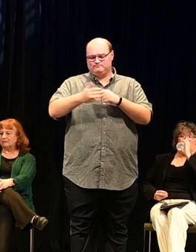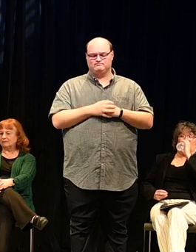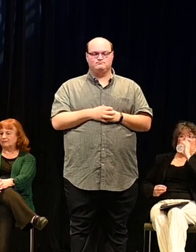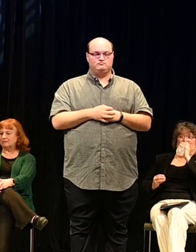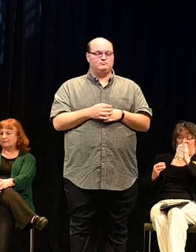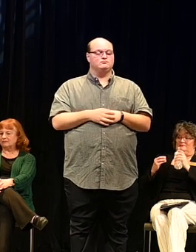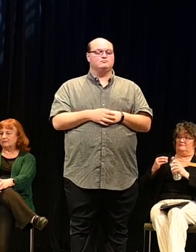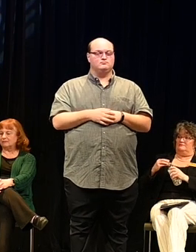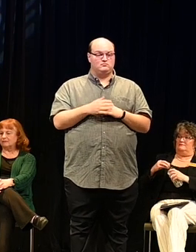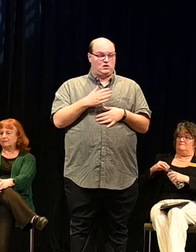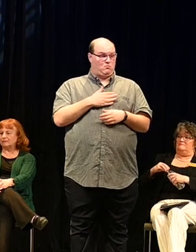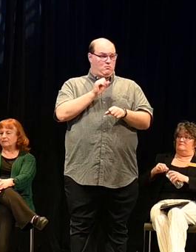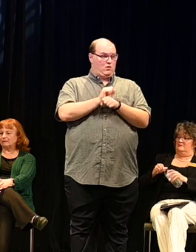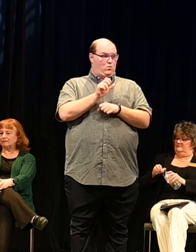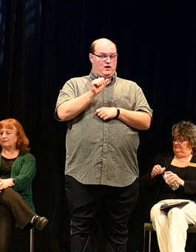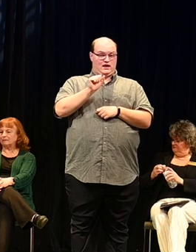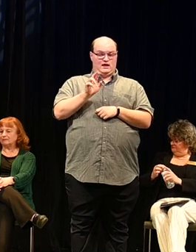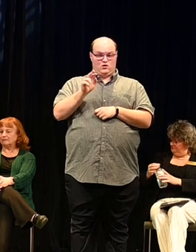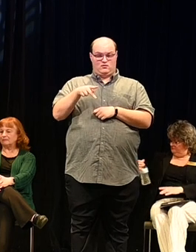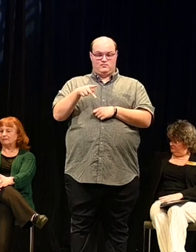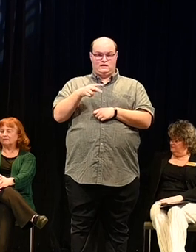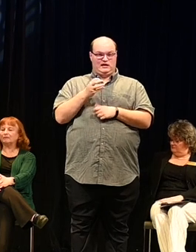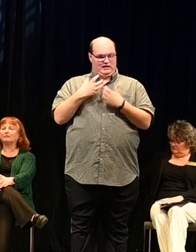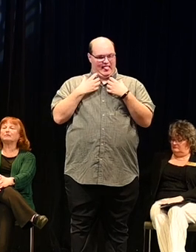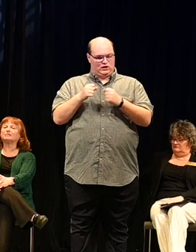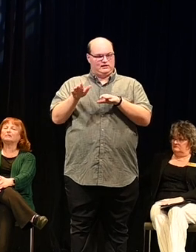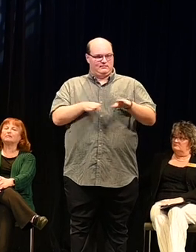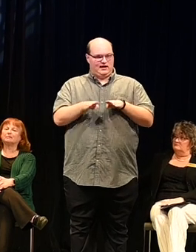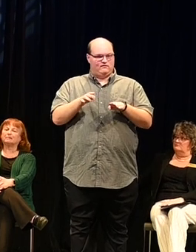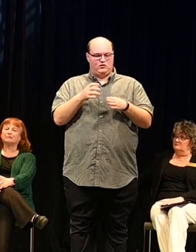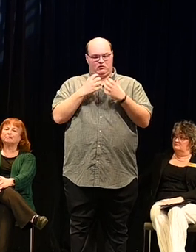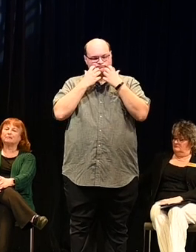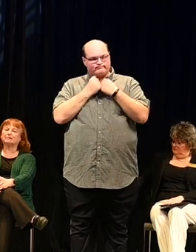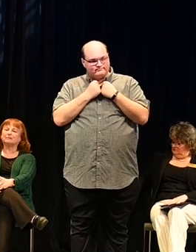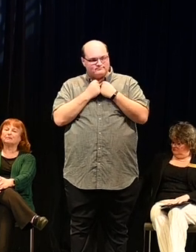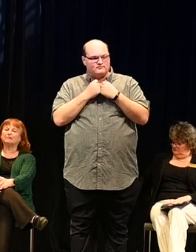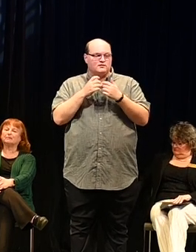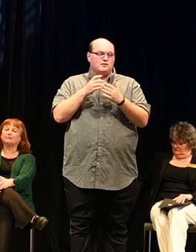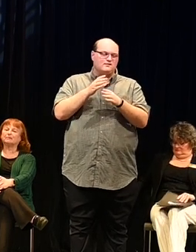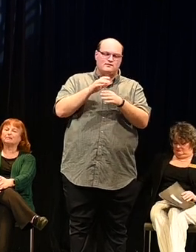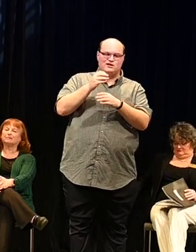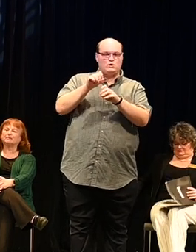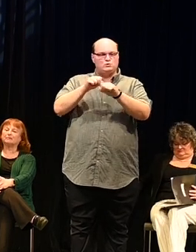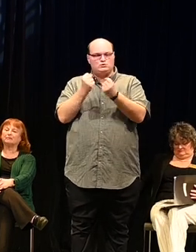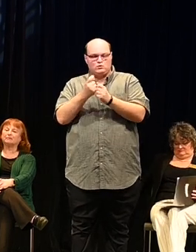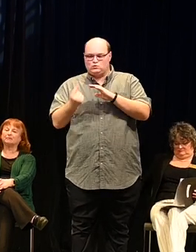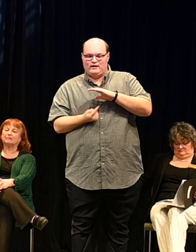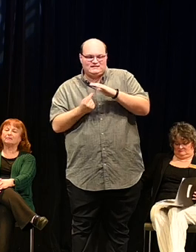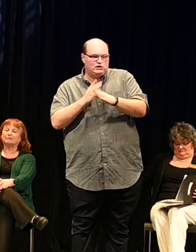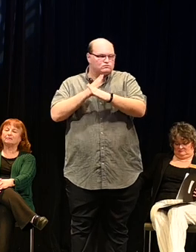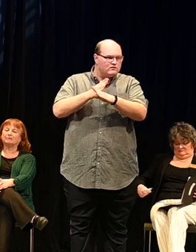at AARP, I'm a huge proponent of healthy behaviors, brain health initiatives, preventing social isolation, and so